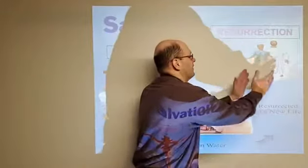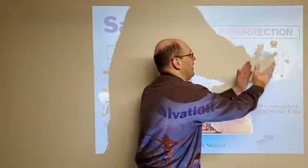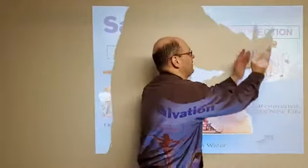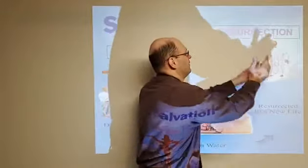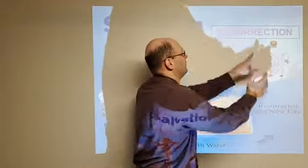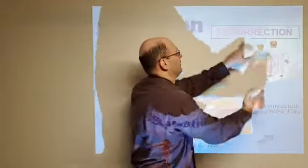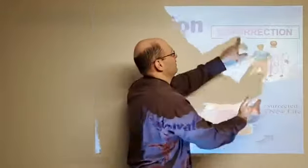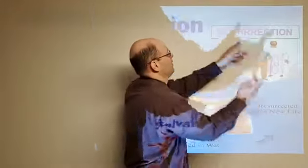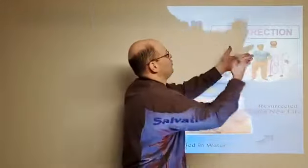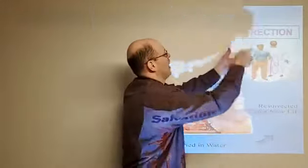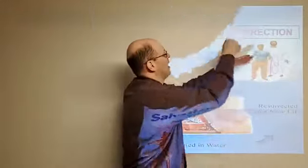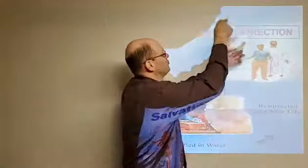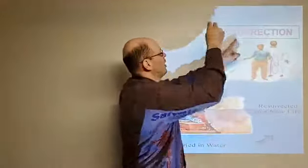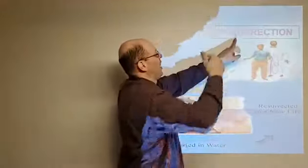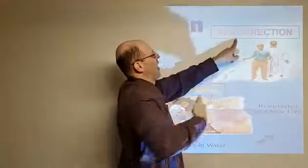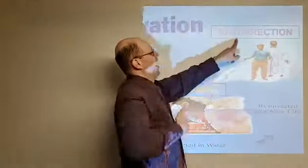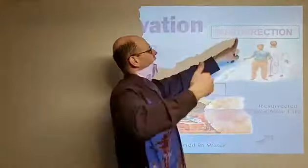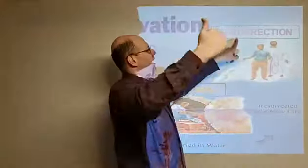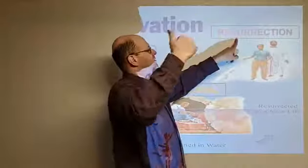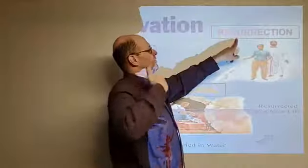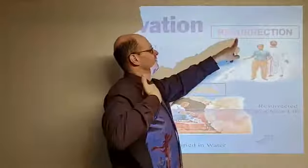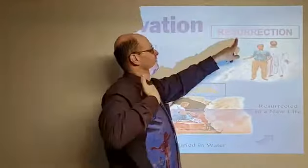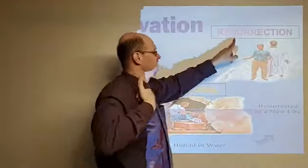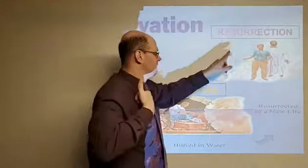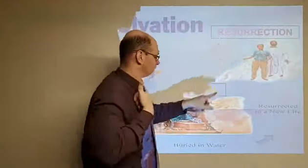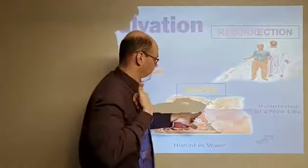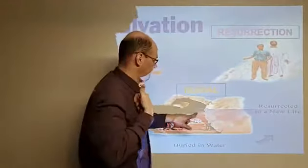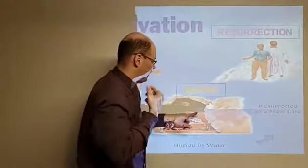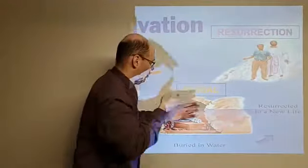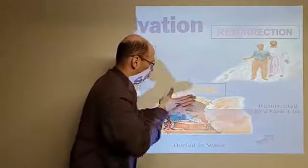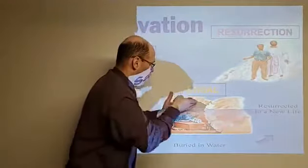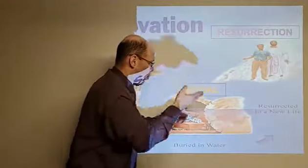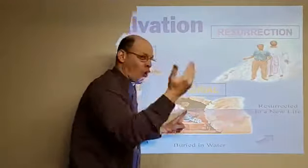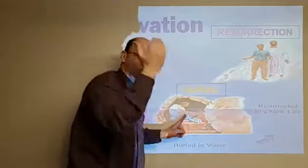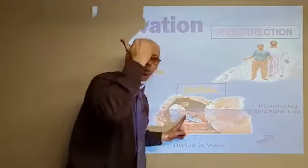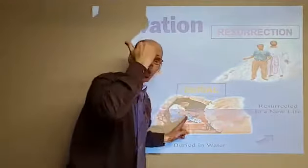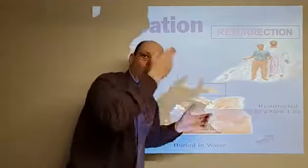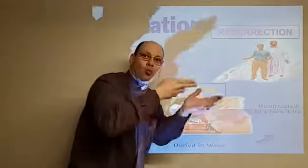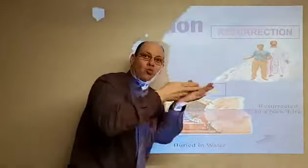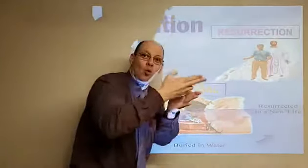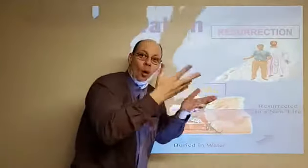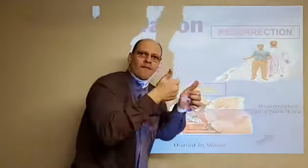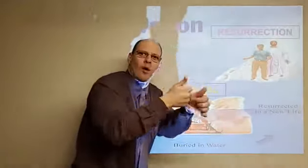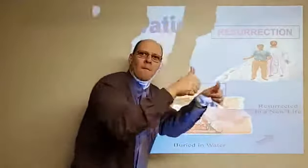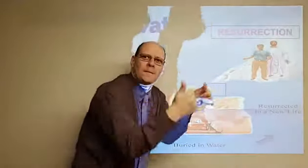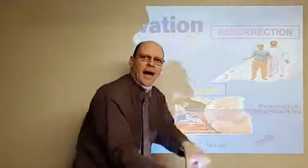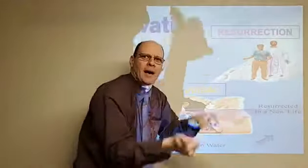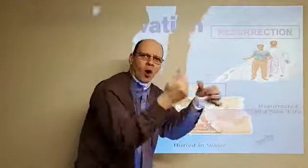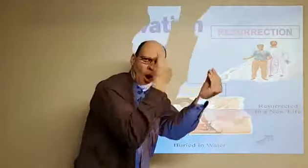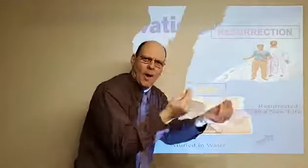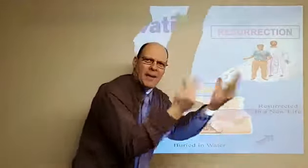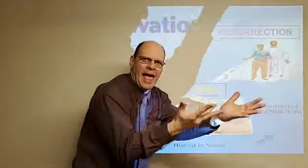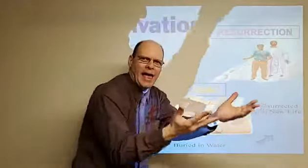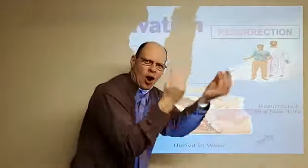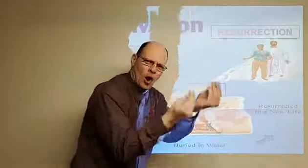he is the life he is our resurrection and the only way we get resurrected is through him we've got to be